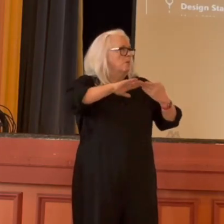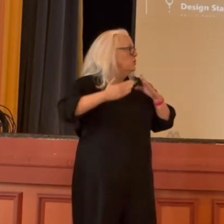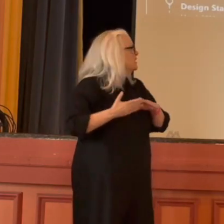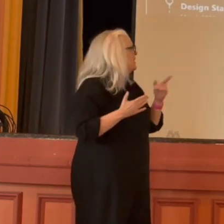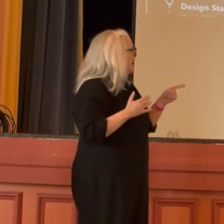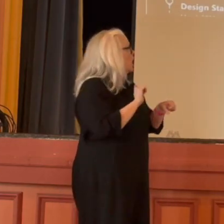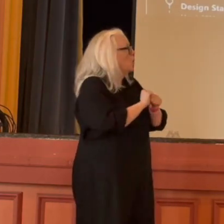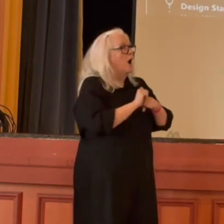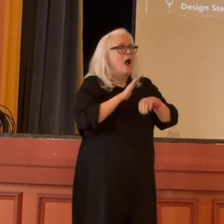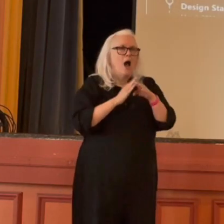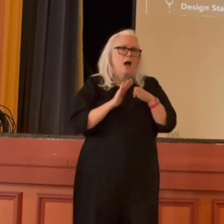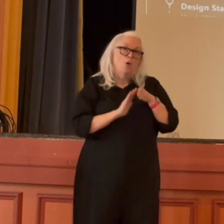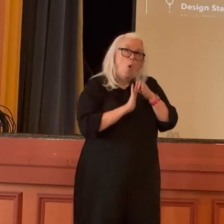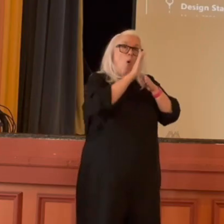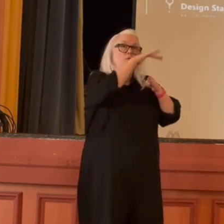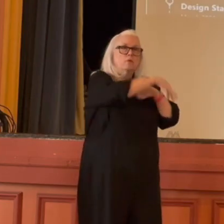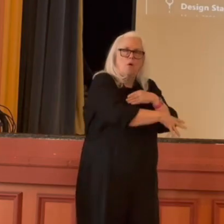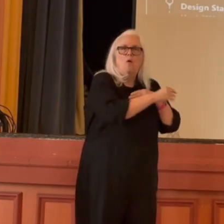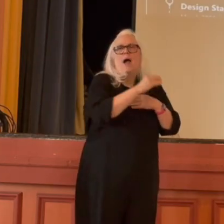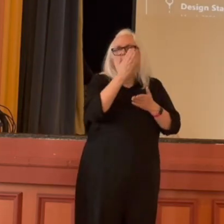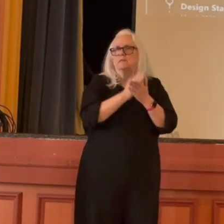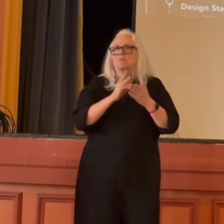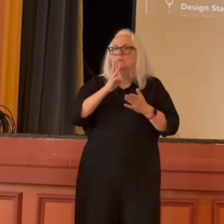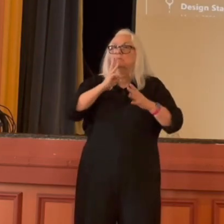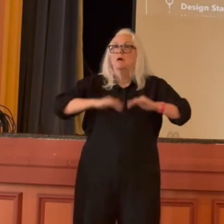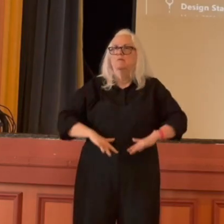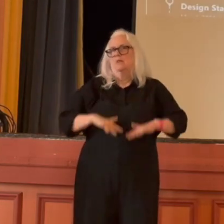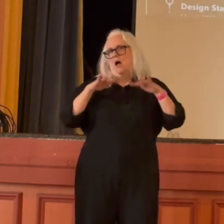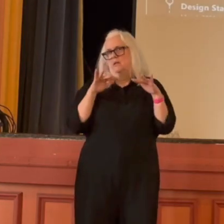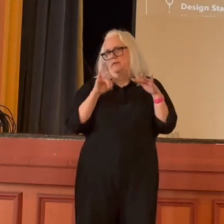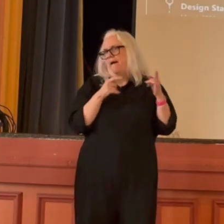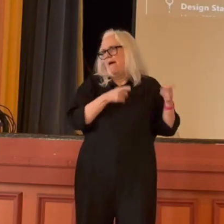working to reduce some of the flood issues that happen down in the First Ward.